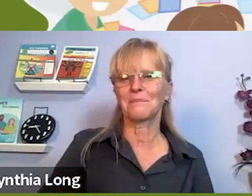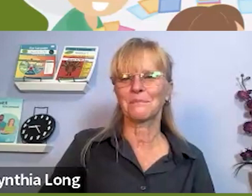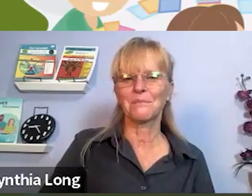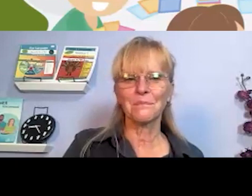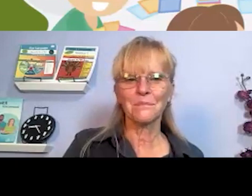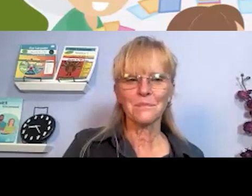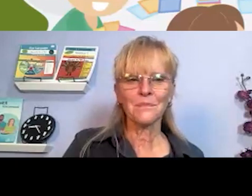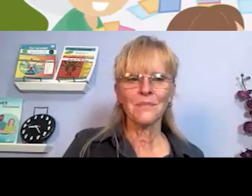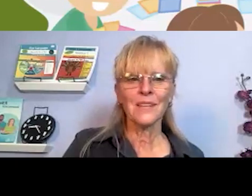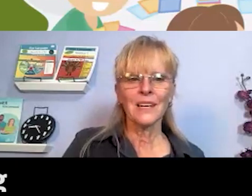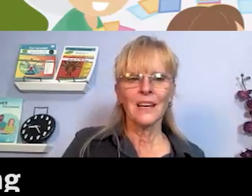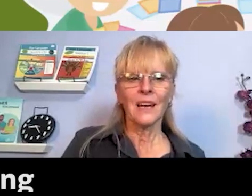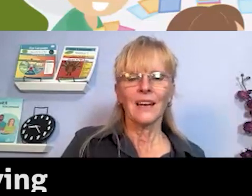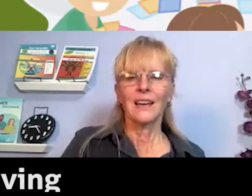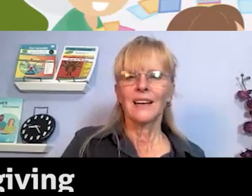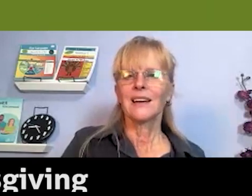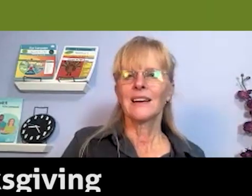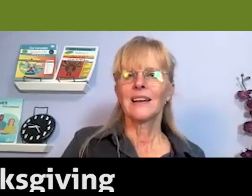Thanksgiving.